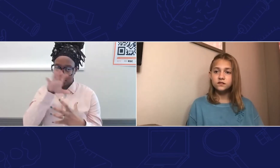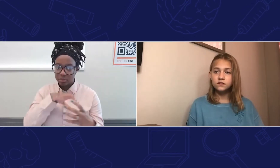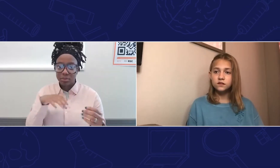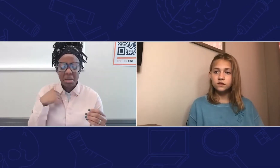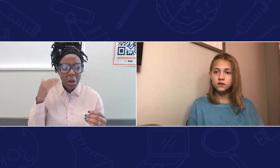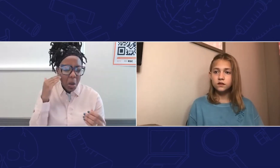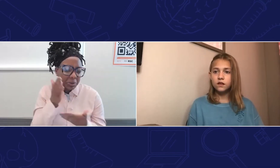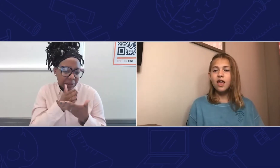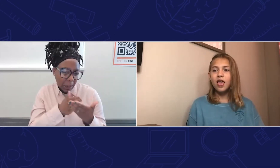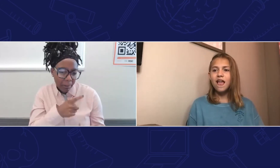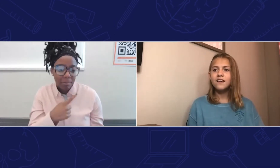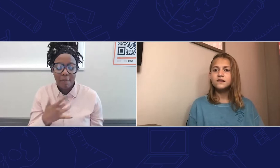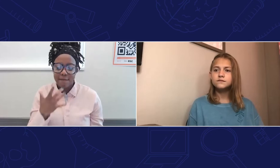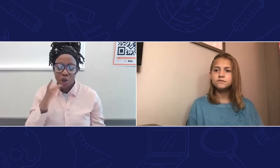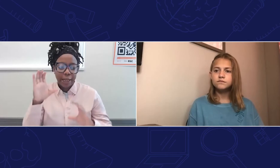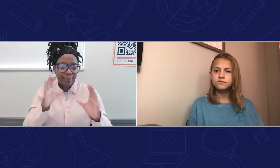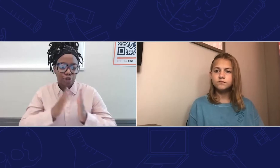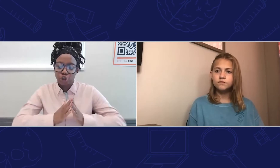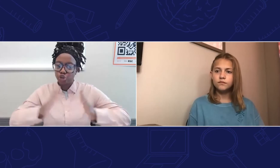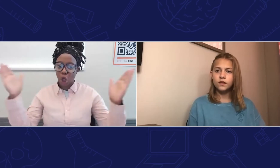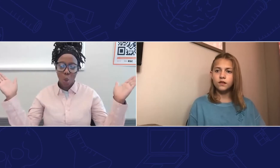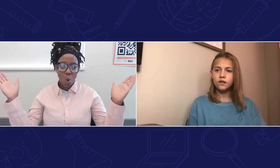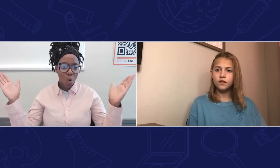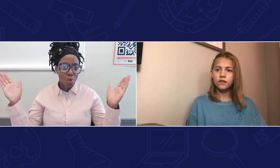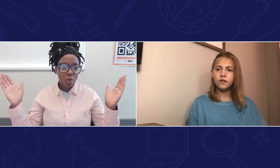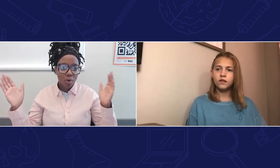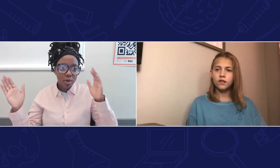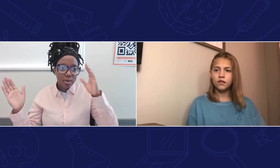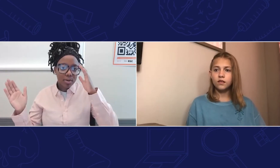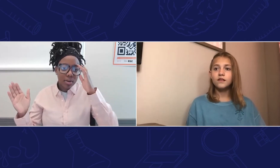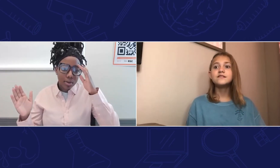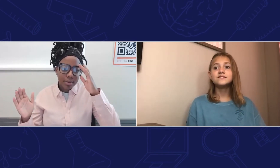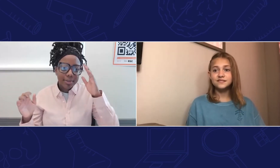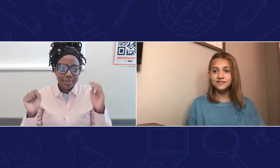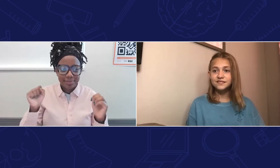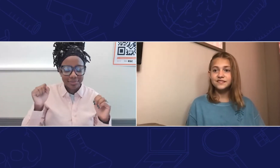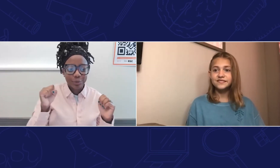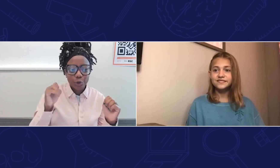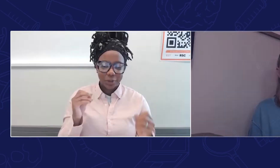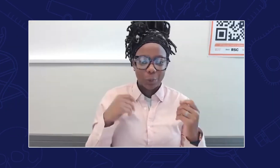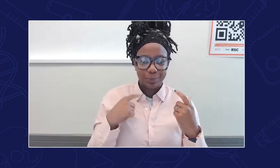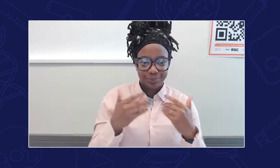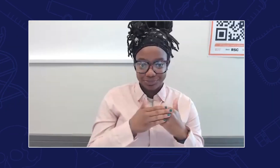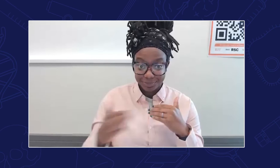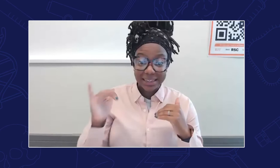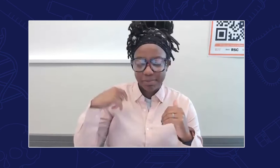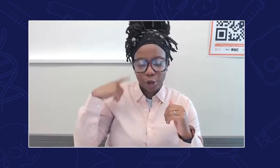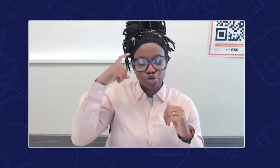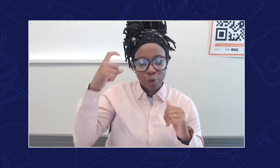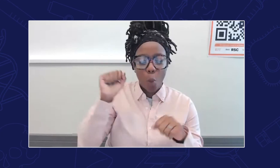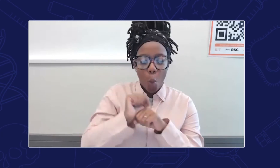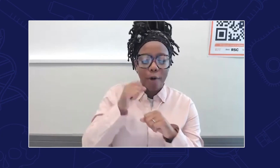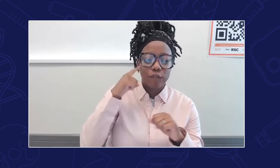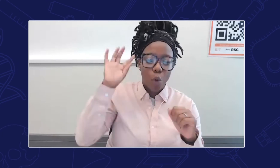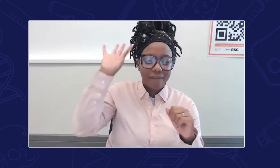I know a little bit about biochem, but I prefer general chemistry. So my dream is to work